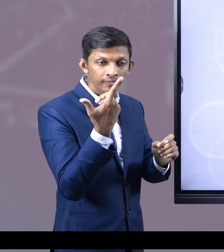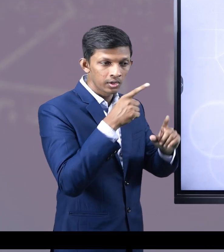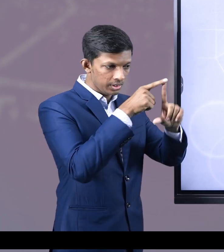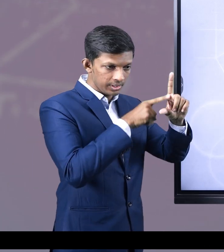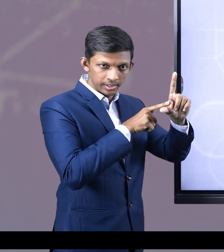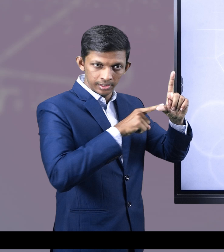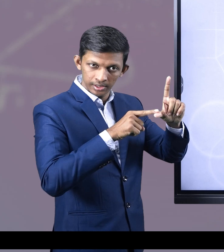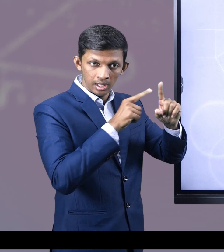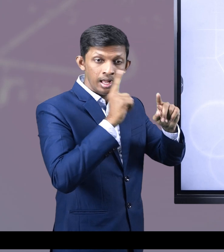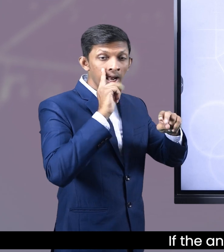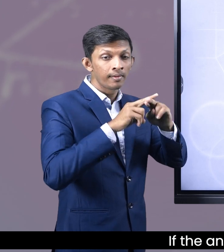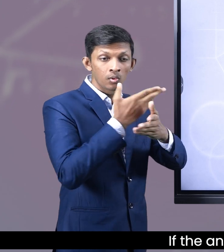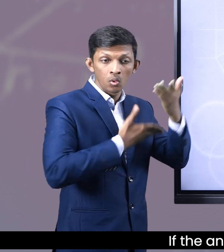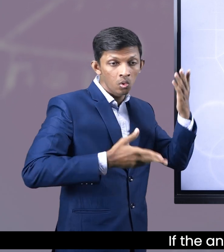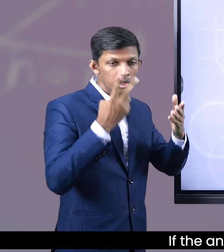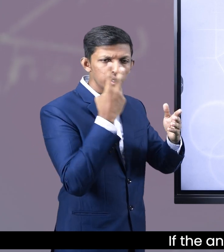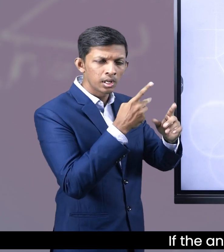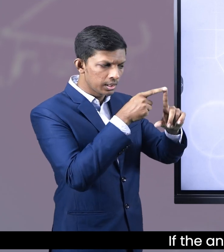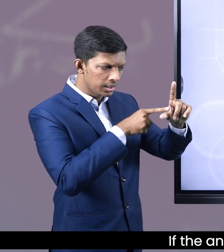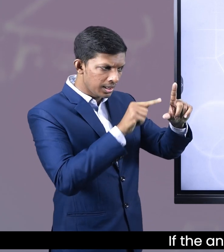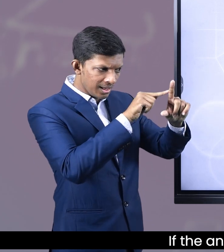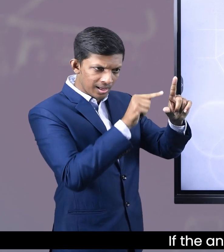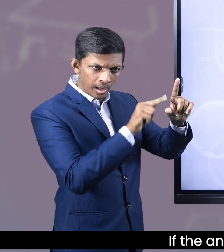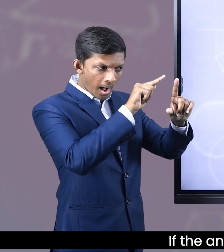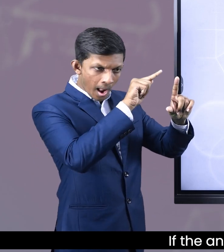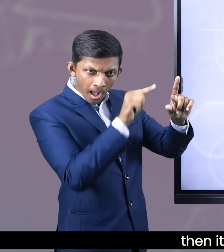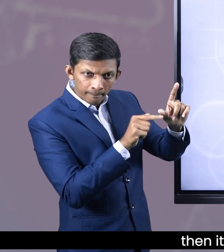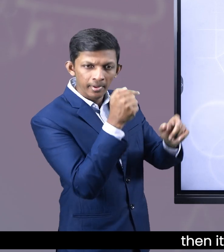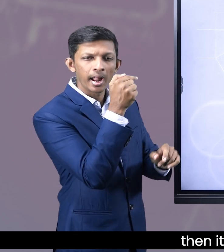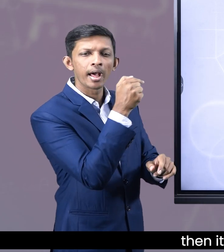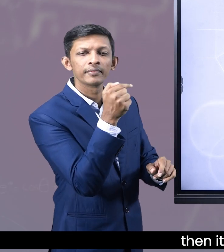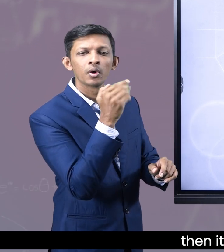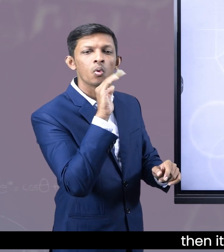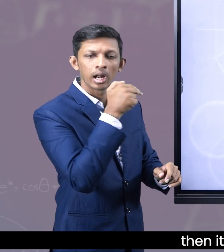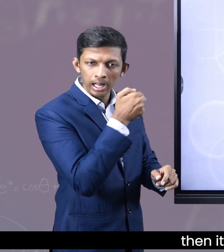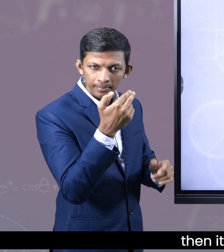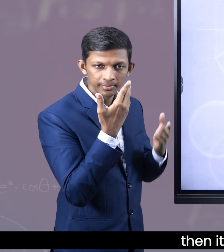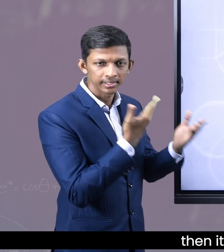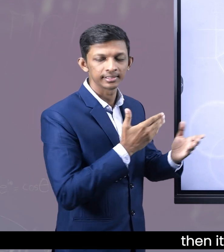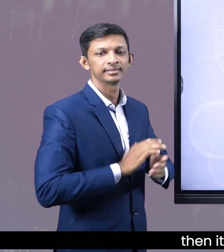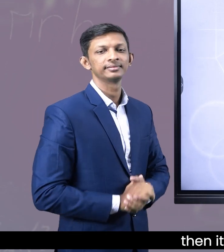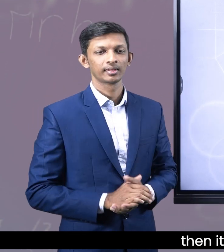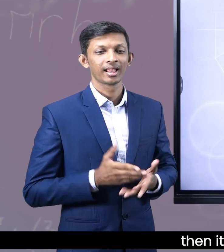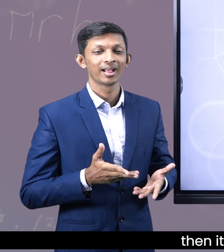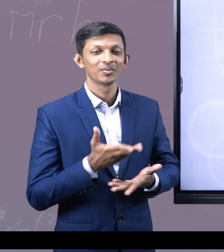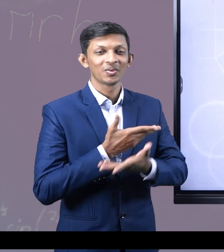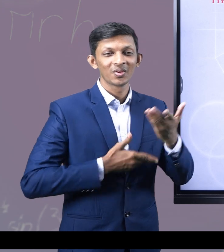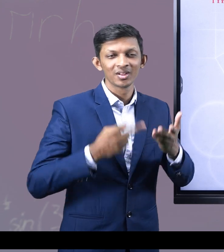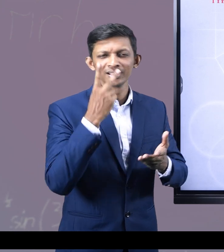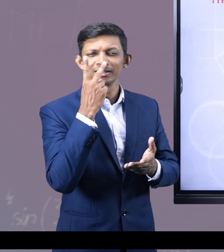Negative angle. If the angle goes clockwise direction, then it is called a negative angle. Now let us